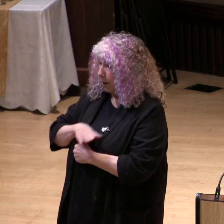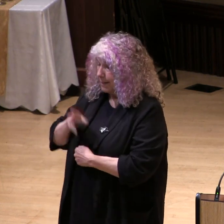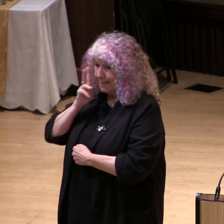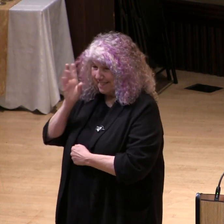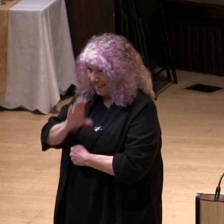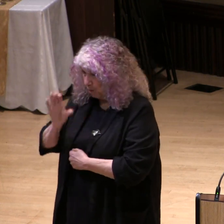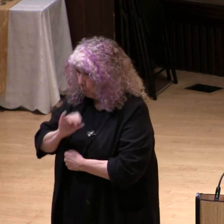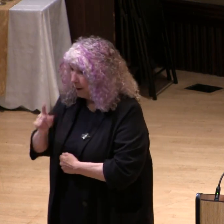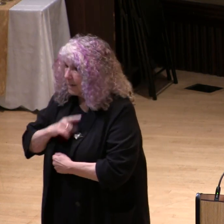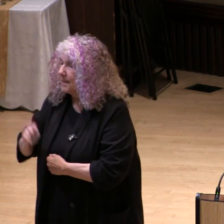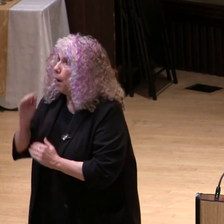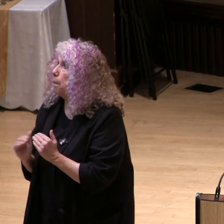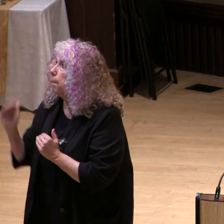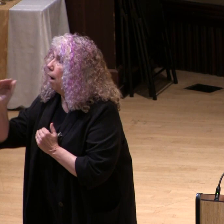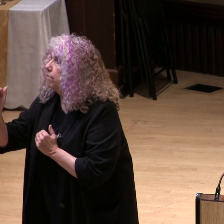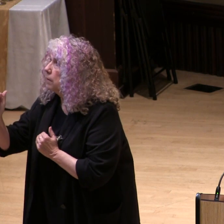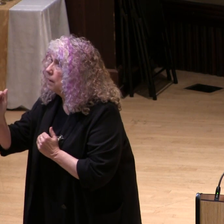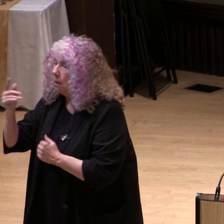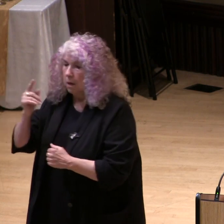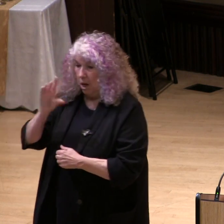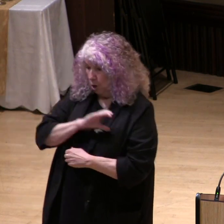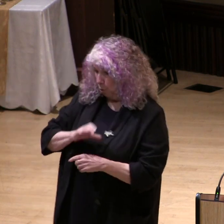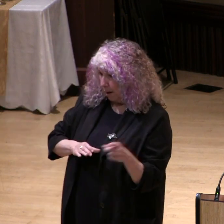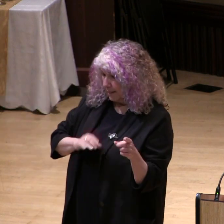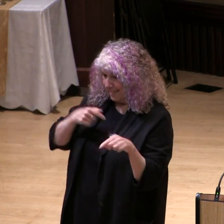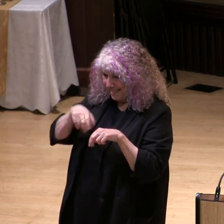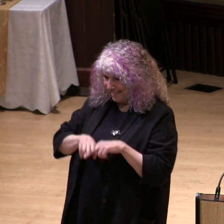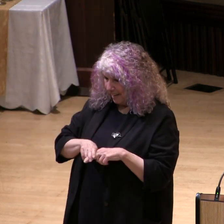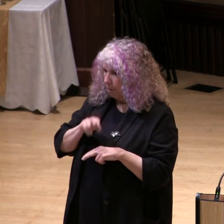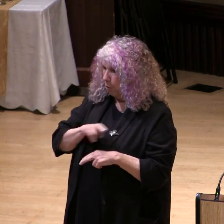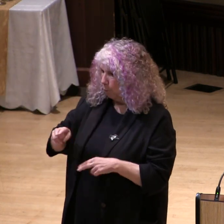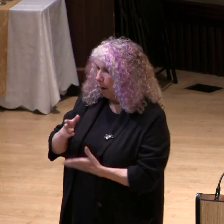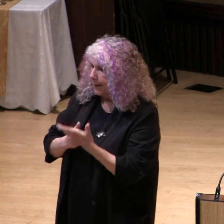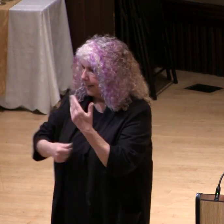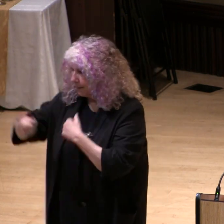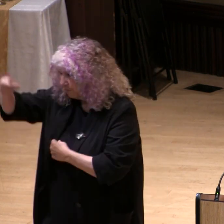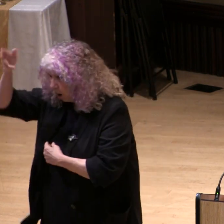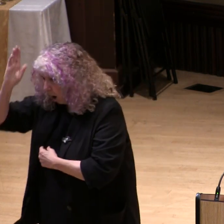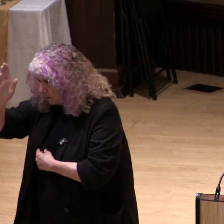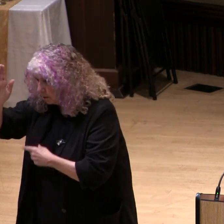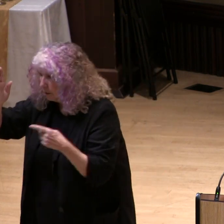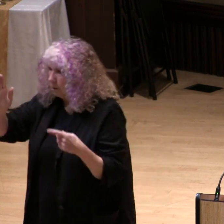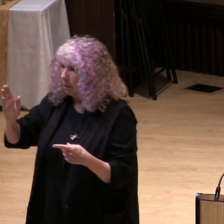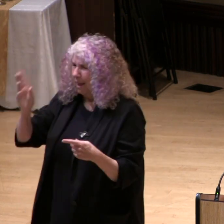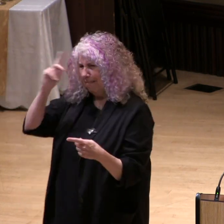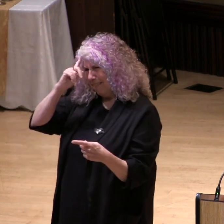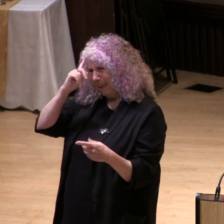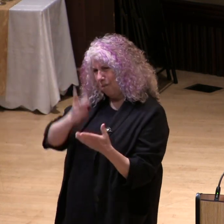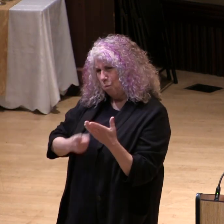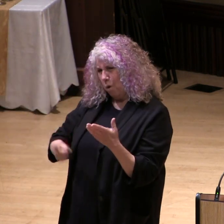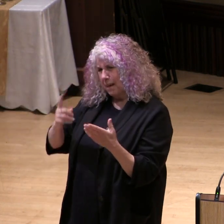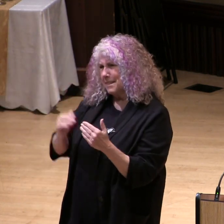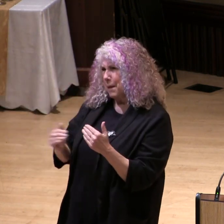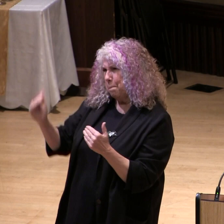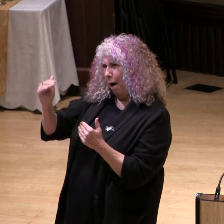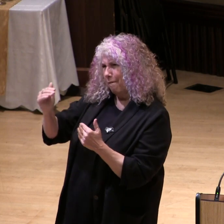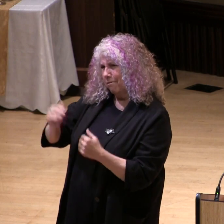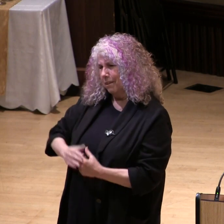seek what is above, where Christ is seated at the right hand of God. Think of what is